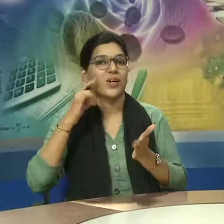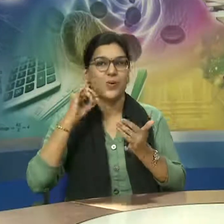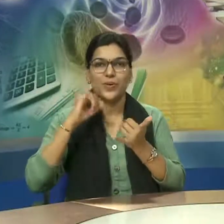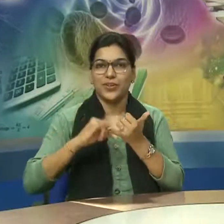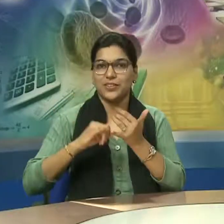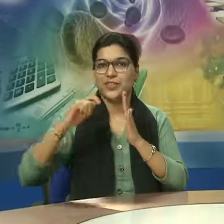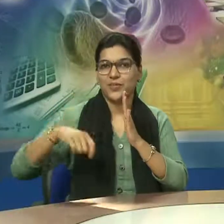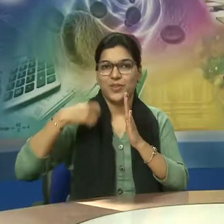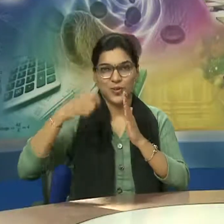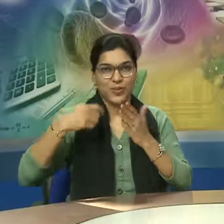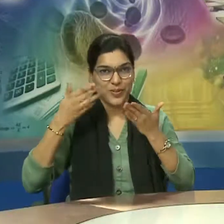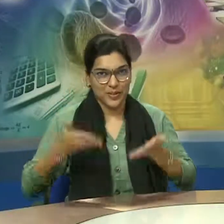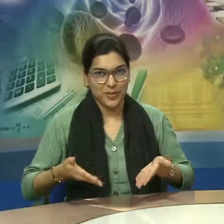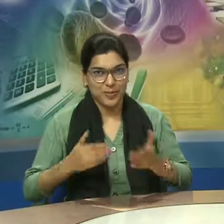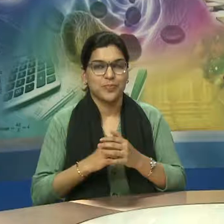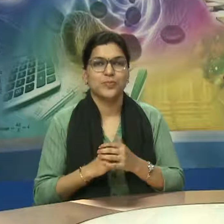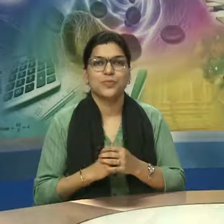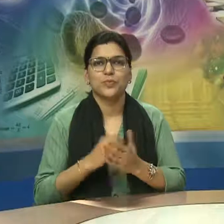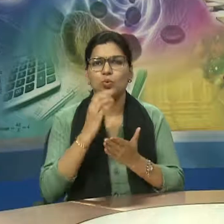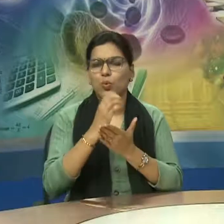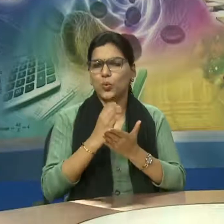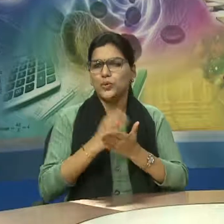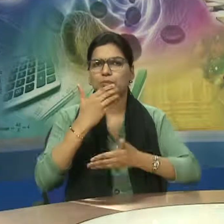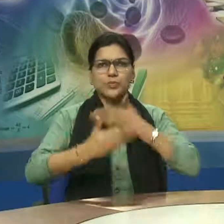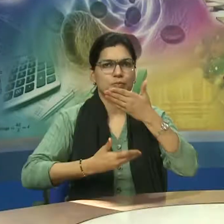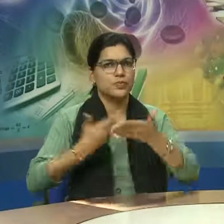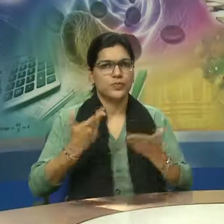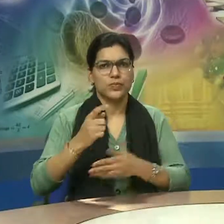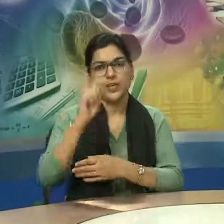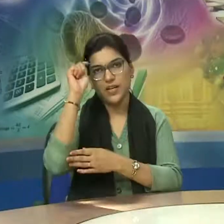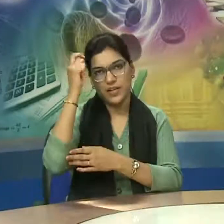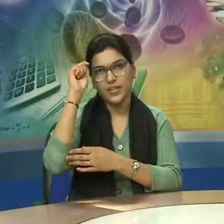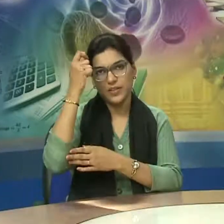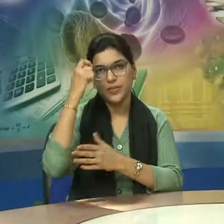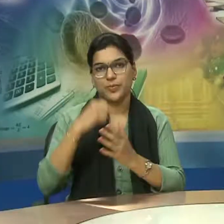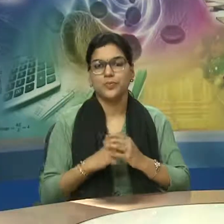Namaste, welcome you all in NIOS video course.